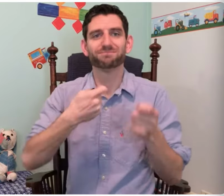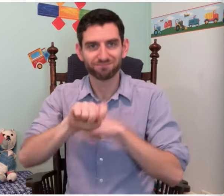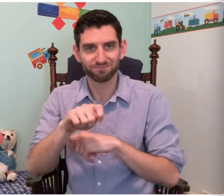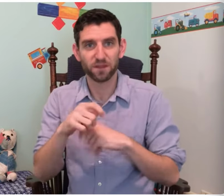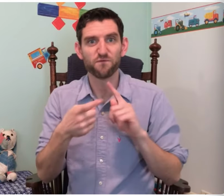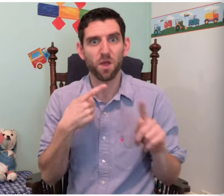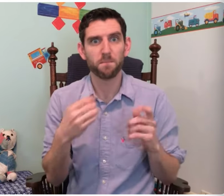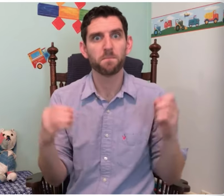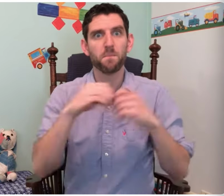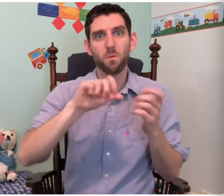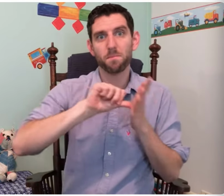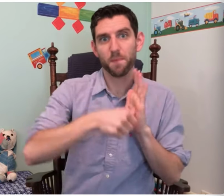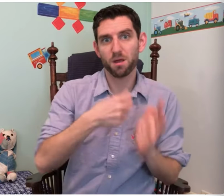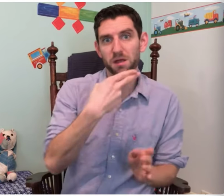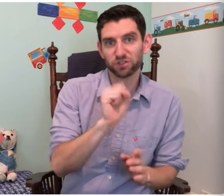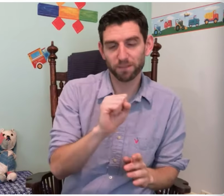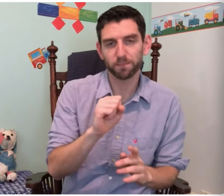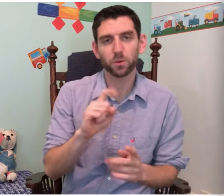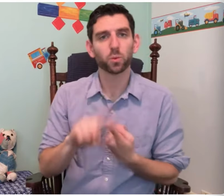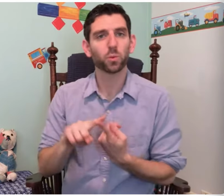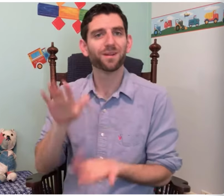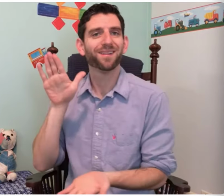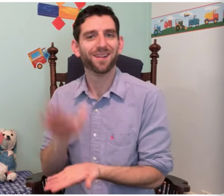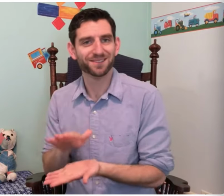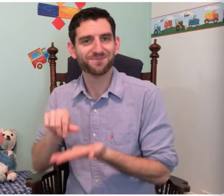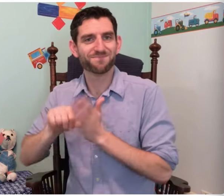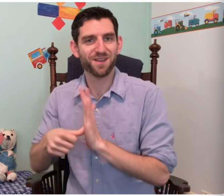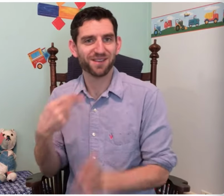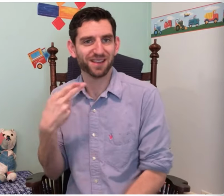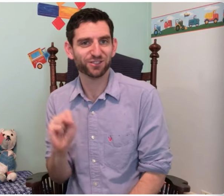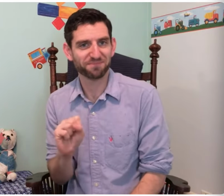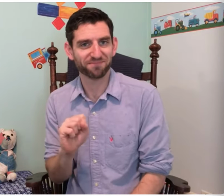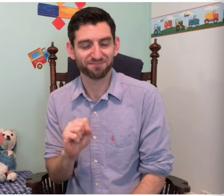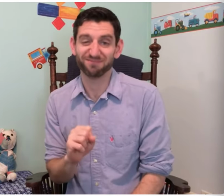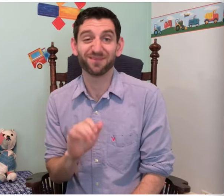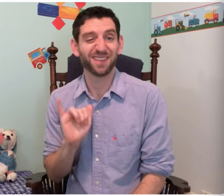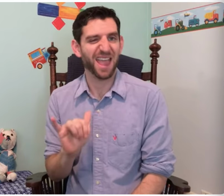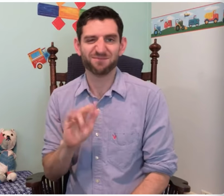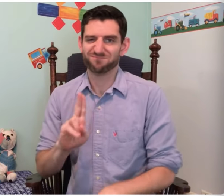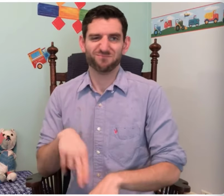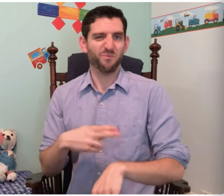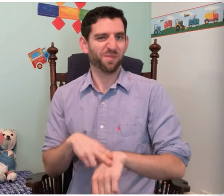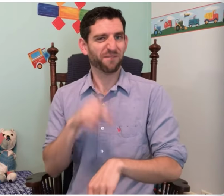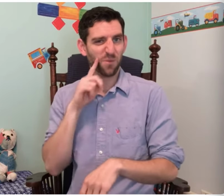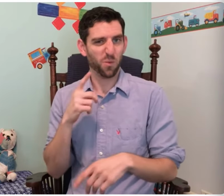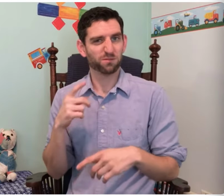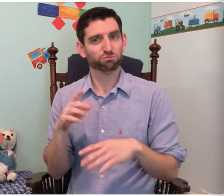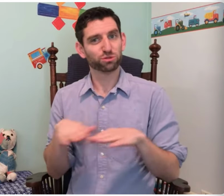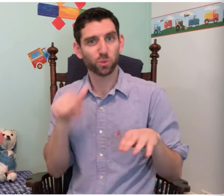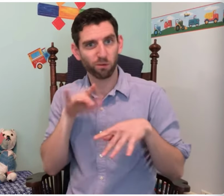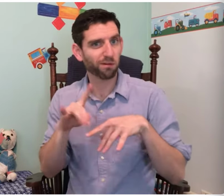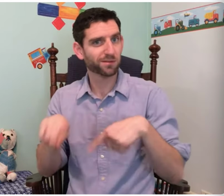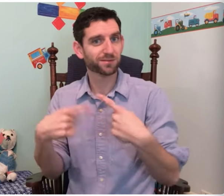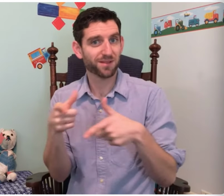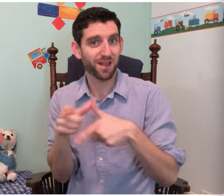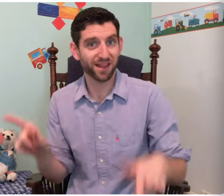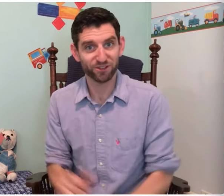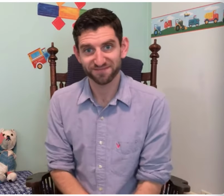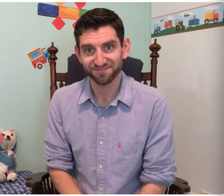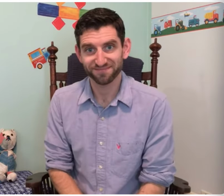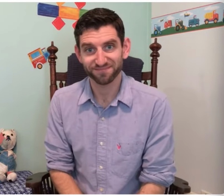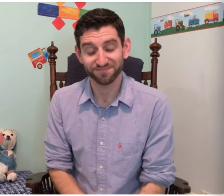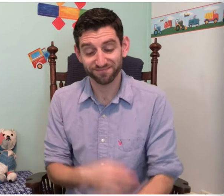not a Y hand shape, it's a 5 hand shape. They will always pick the less difficult hand shape